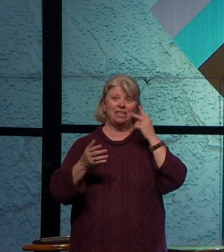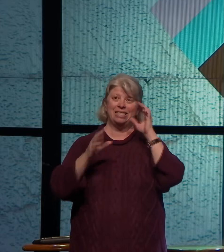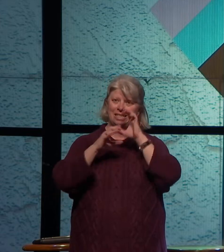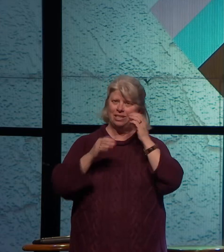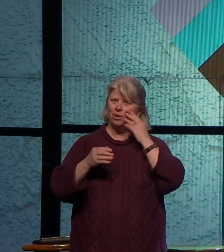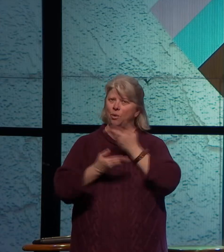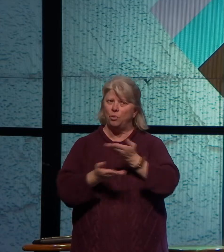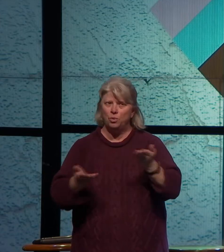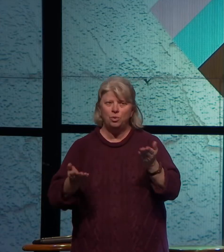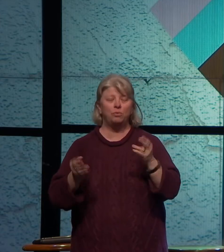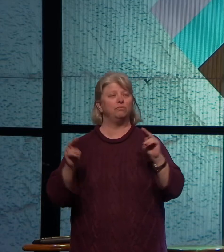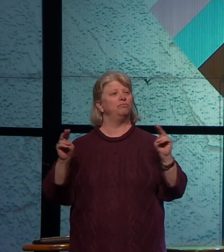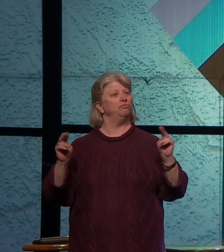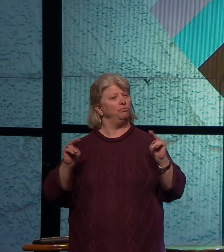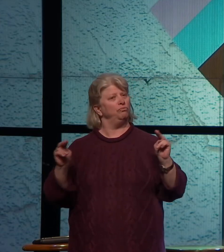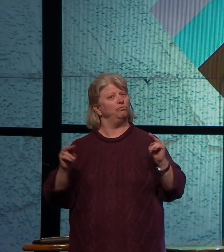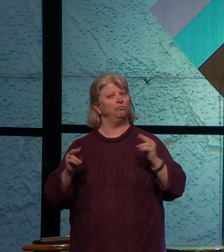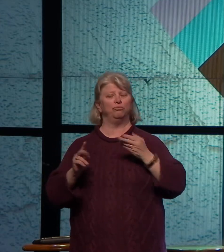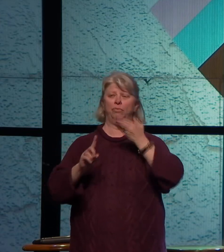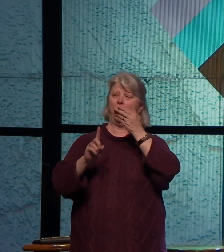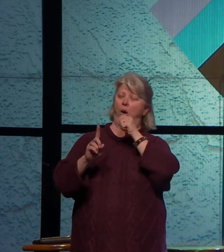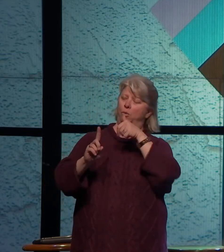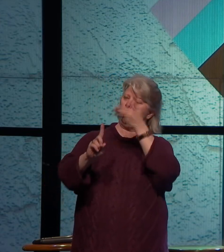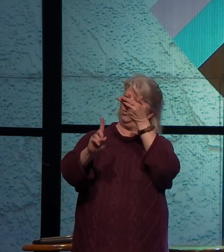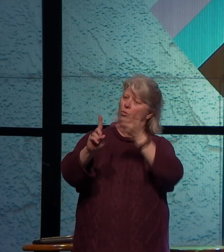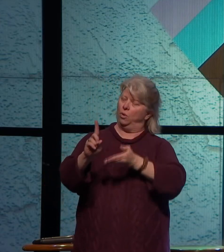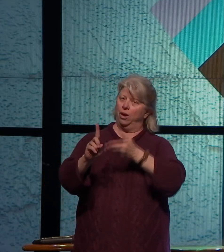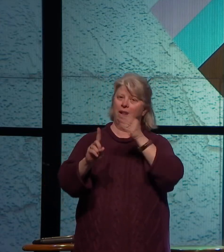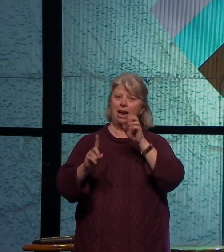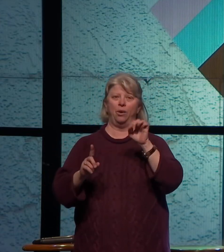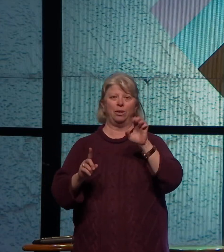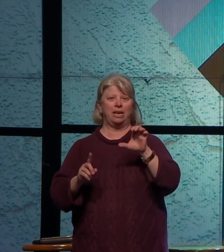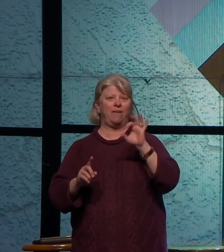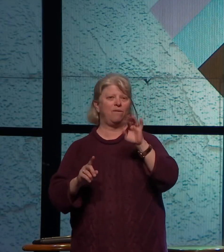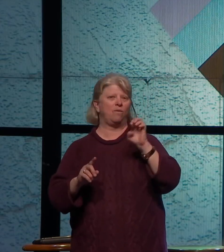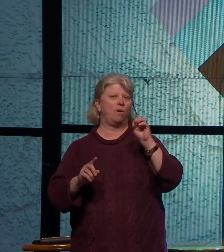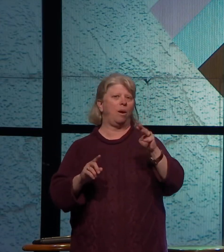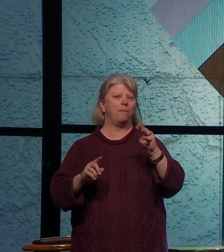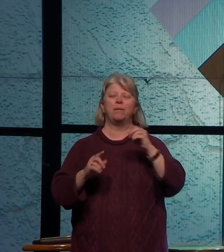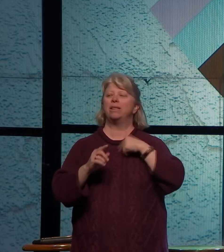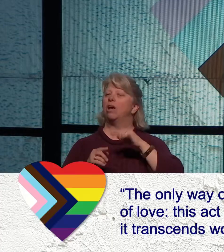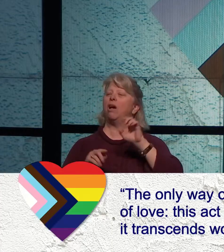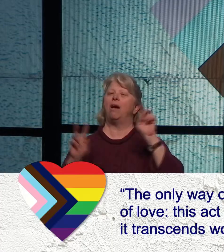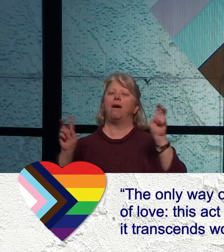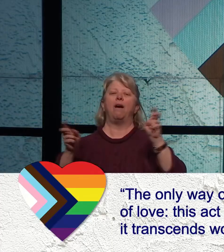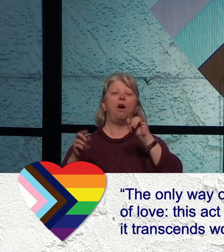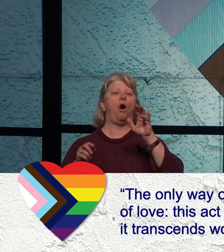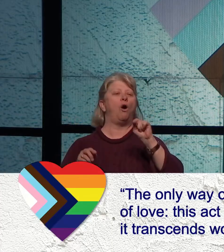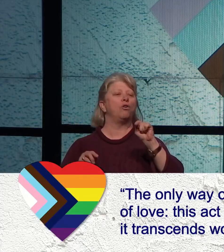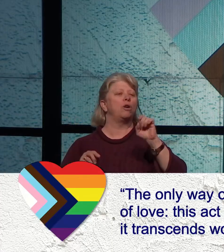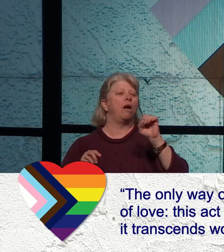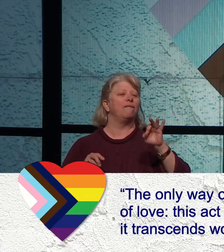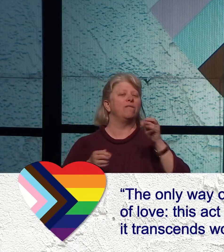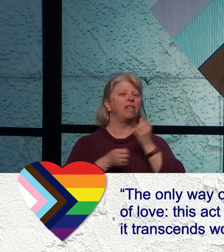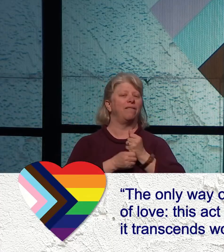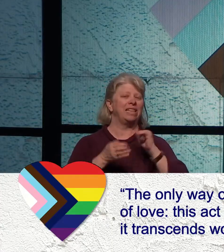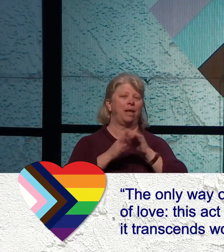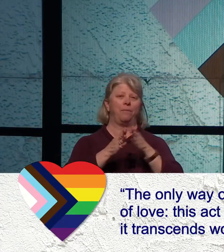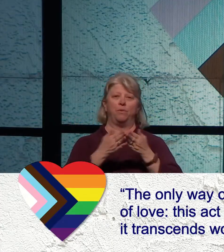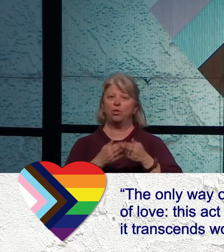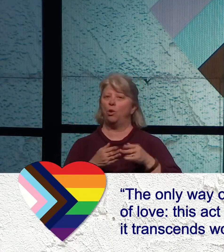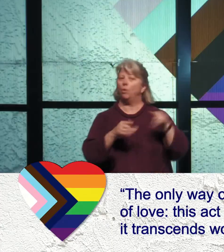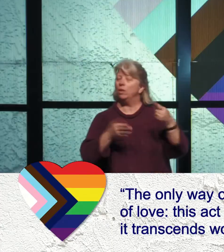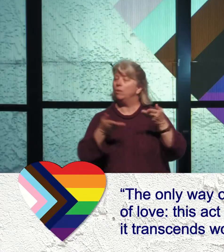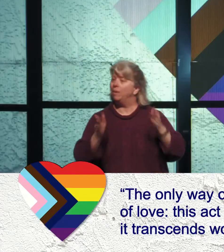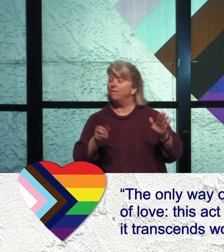to know you objectively as you are. Eric Fromm, in his book, The Art of Loving, he says this: the only way of